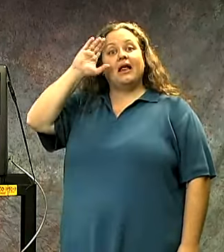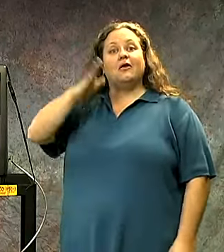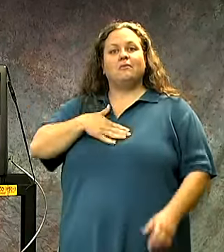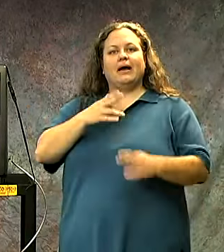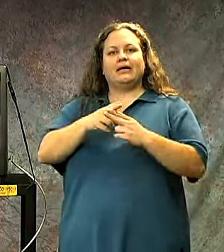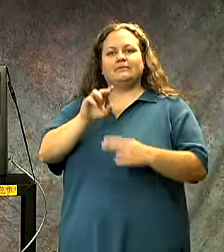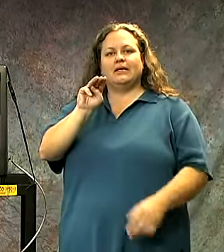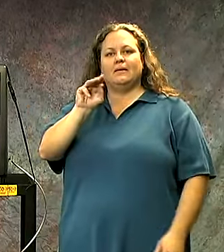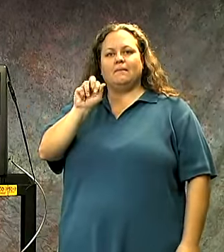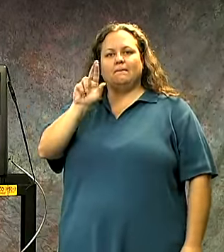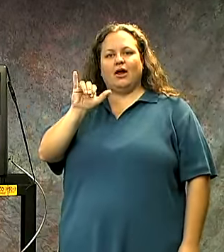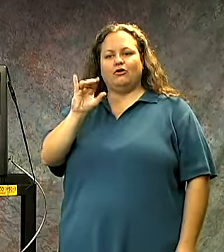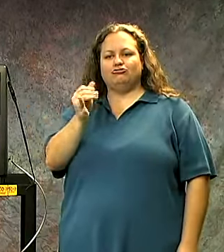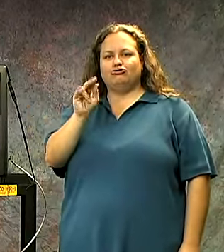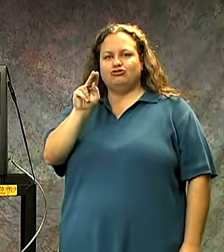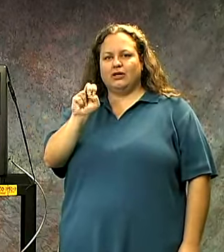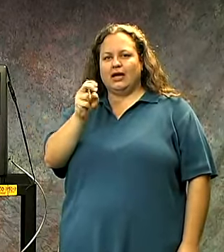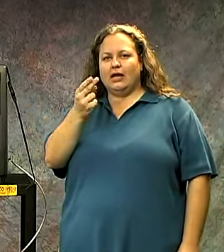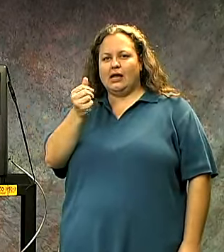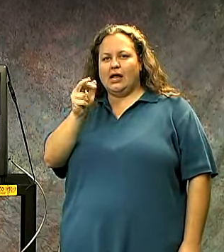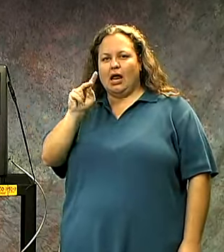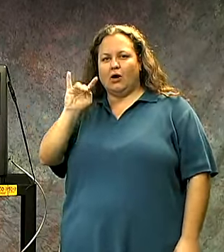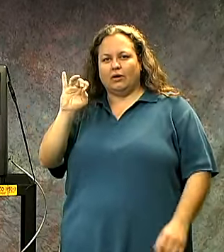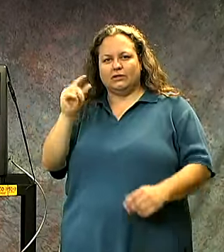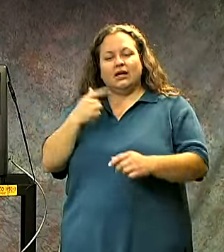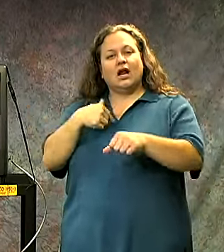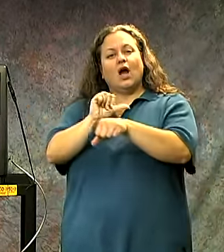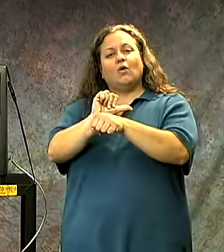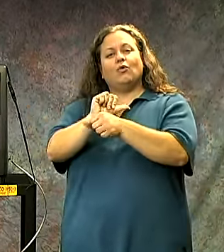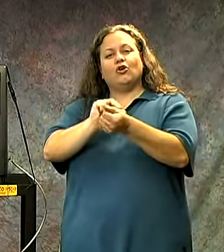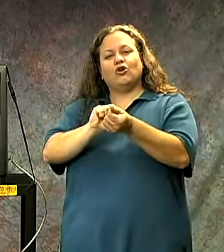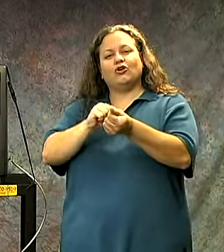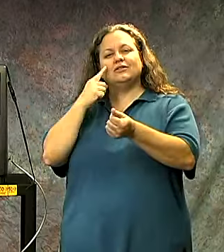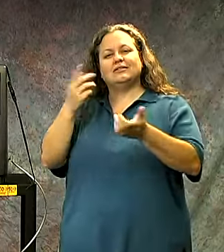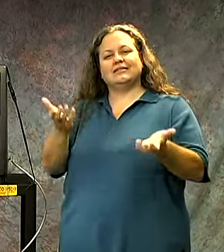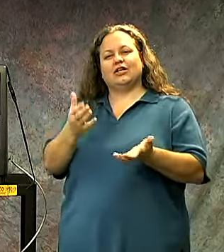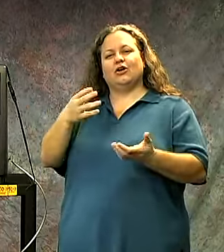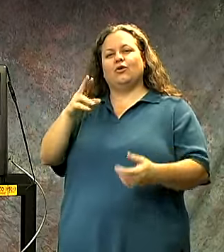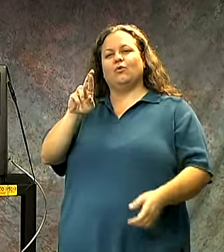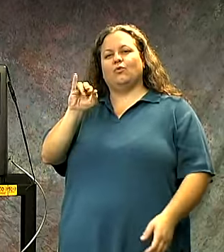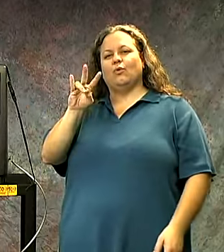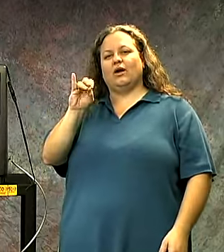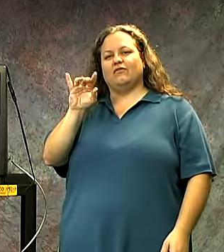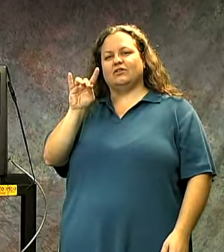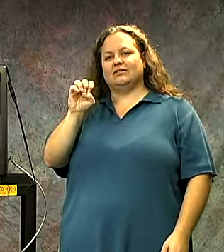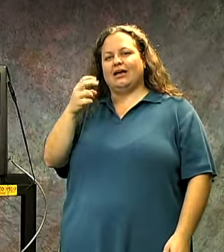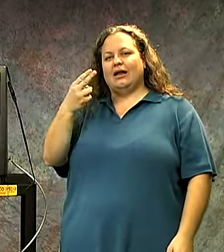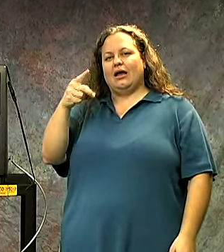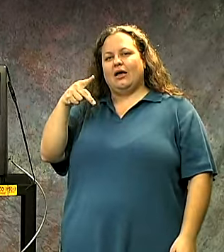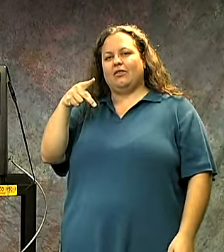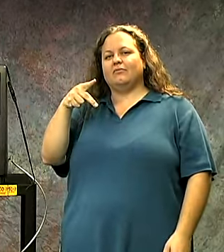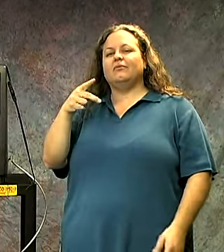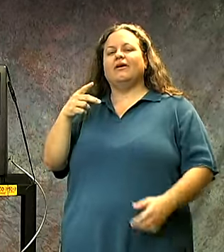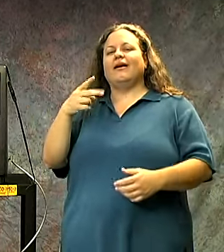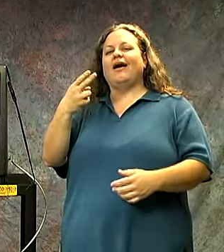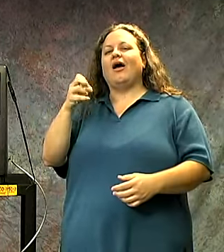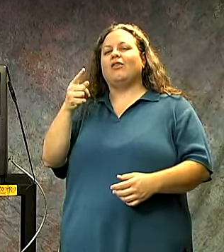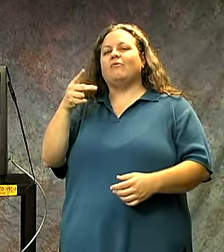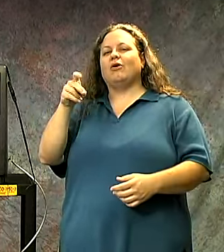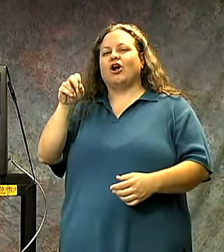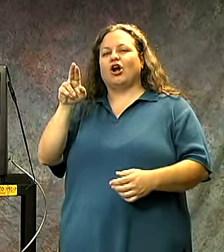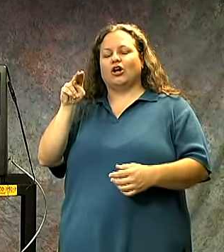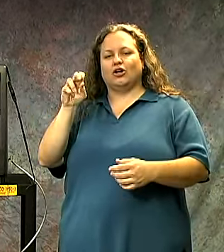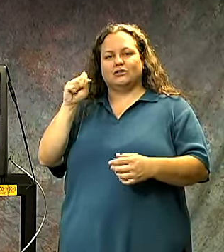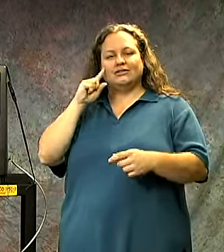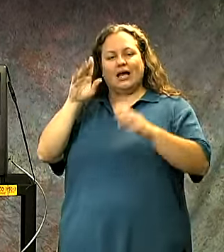Hi, my name is Mary Jane Harrington. I'm a GI nurse with Health Partners Riverside. GI stands for Gastroenterology.